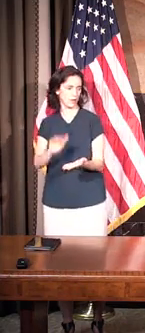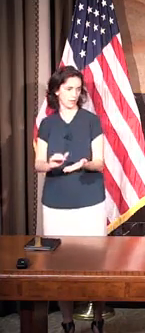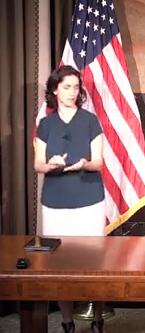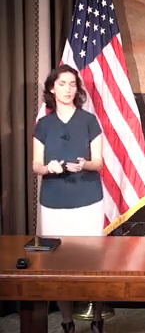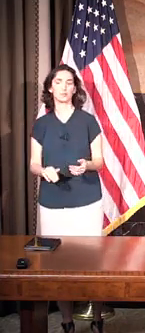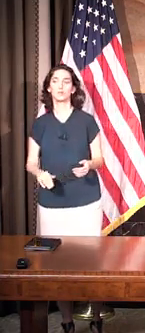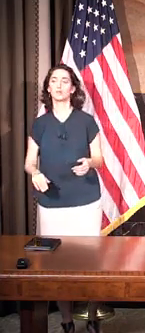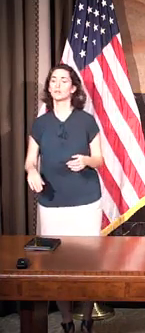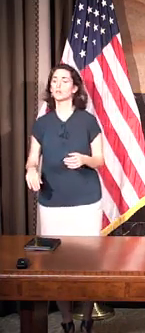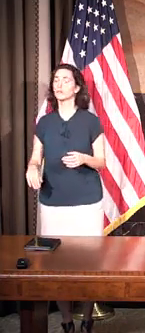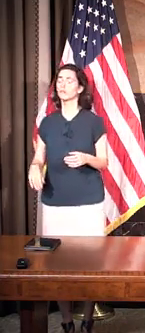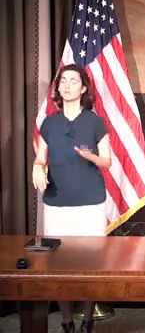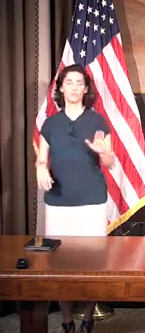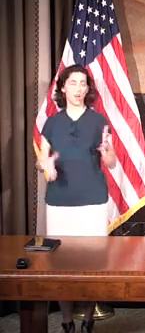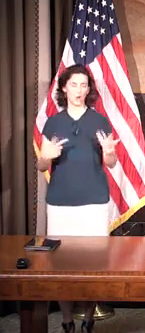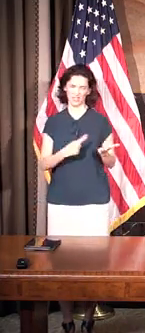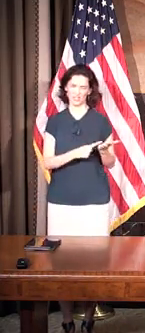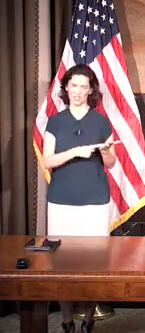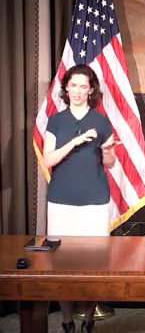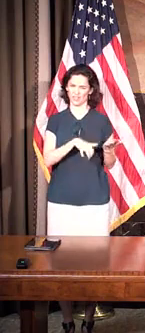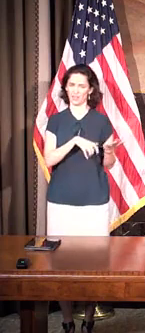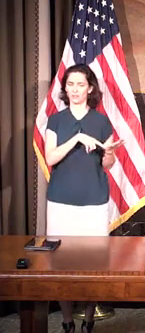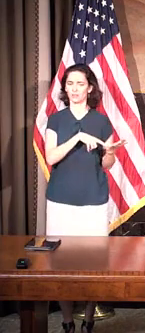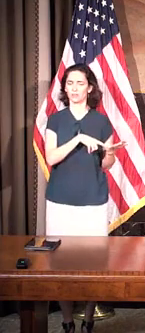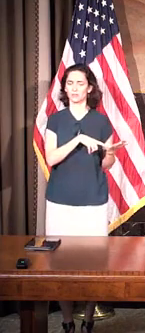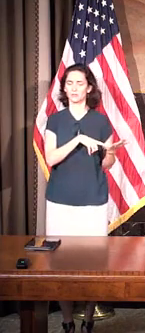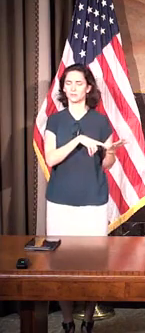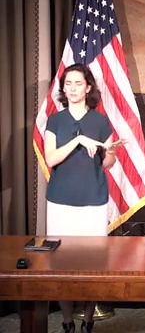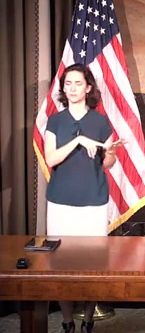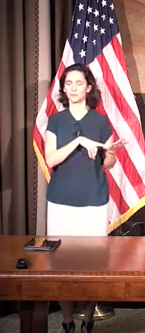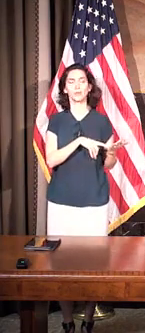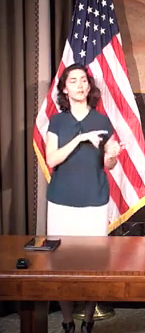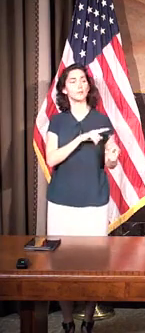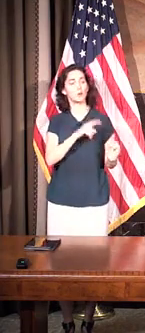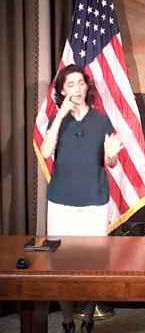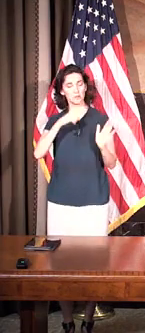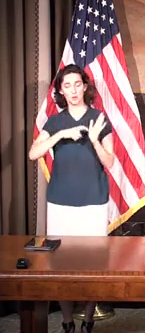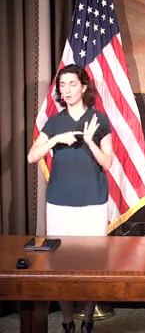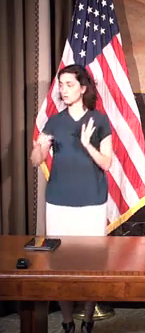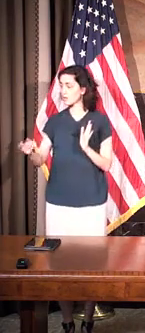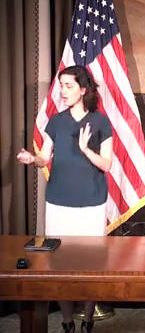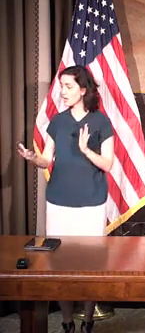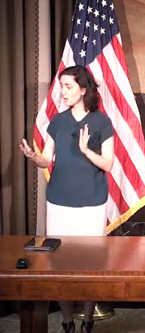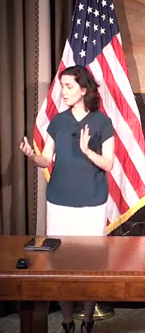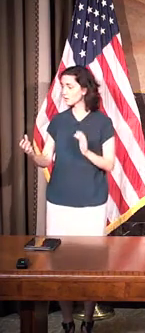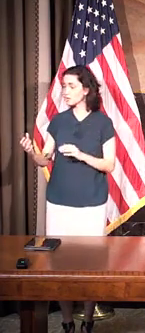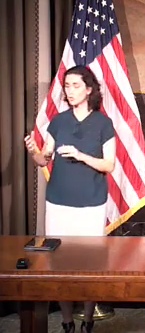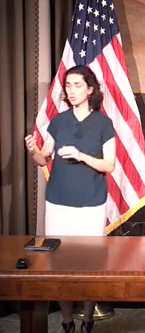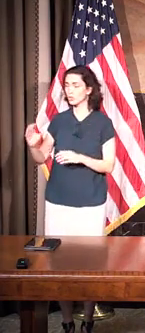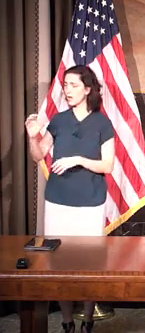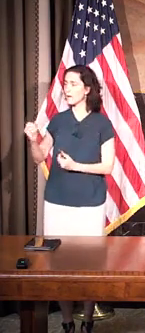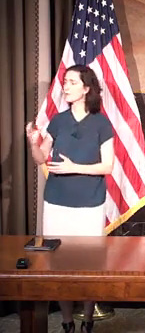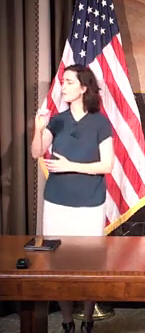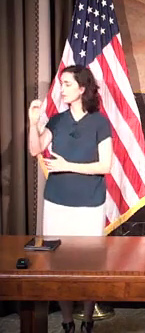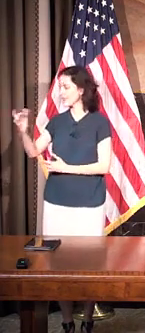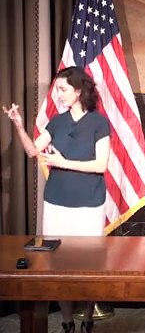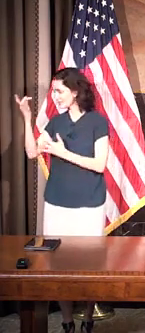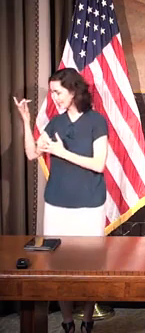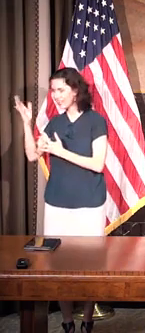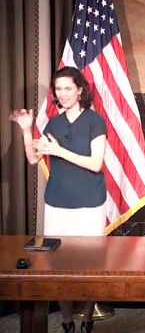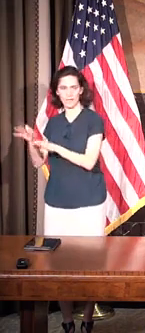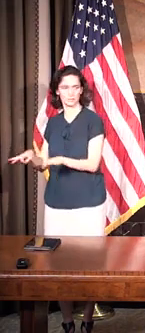this with respect to other things as well, but that percent positivity is really, really important if we're going to do better. And so you look at